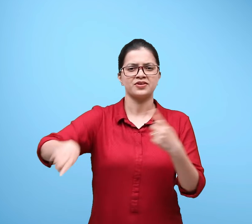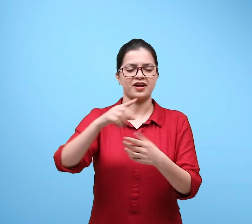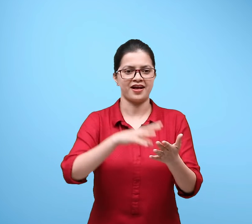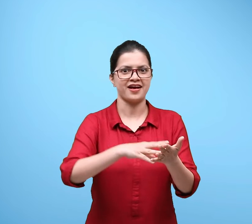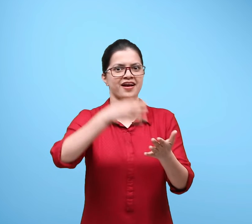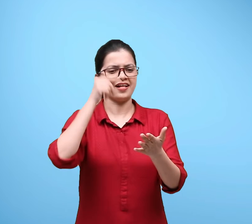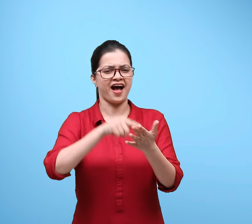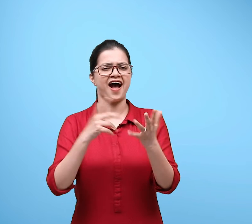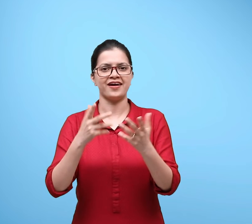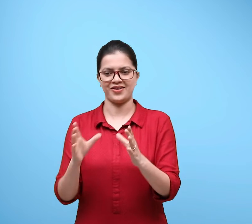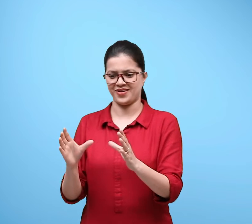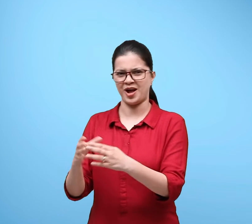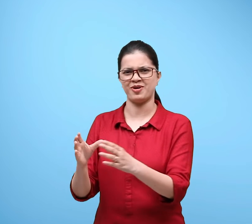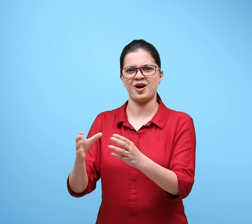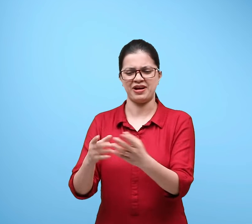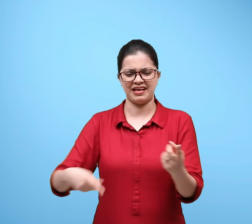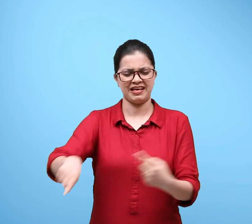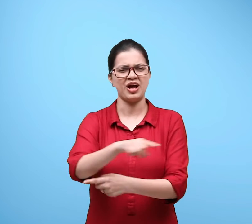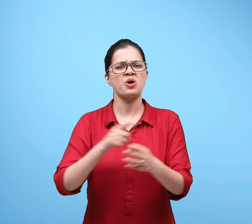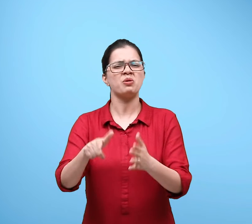do we need to group materials?